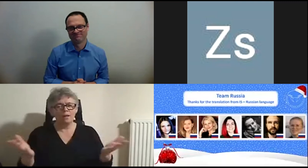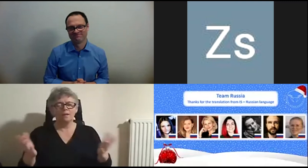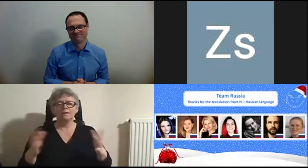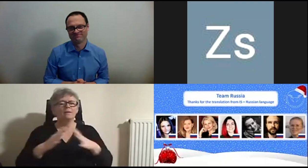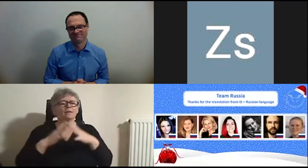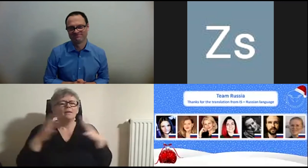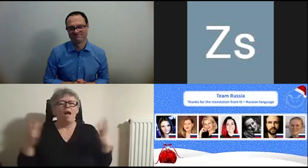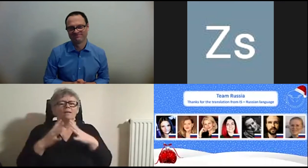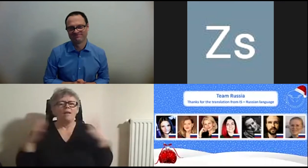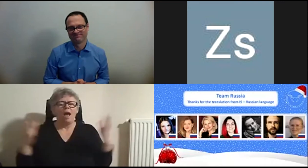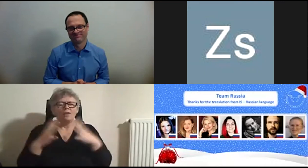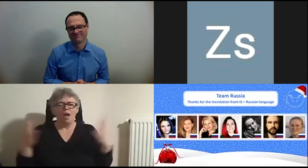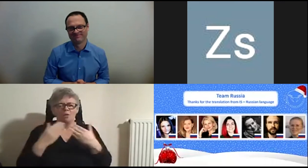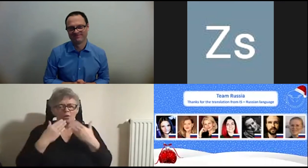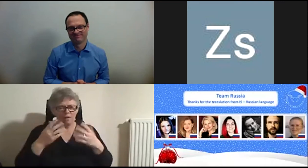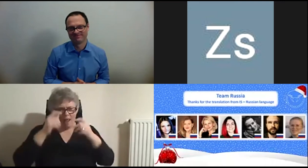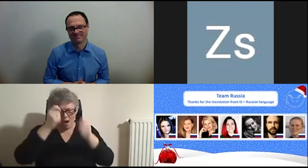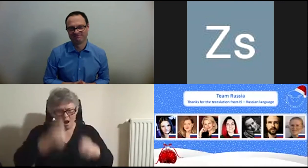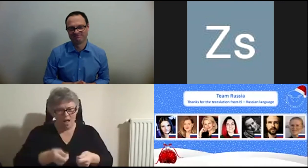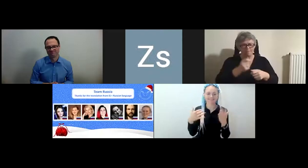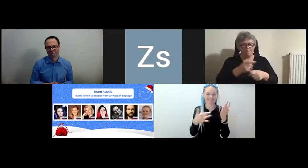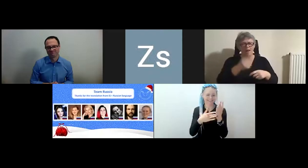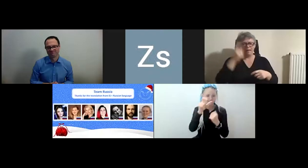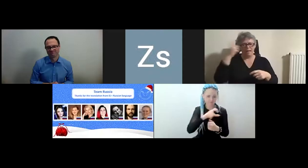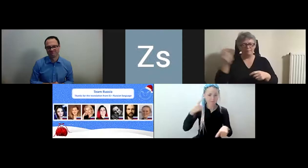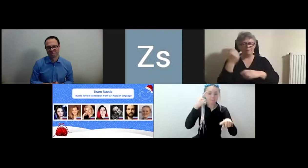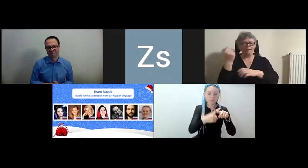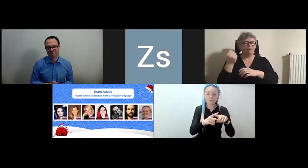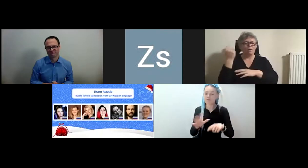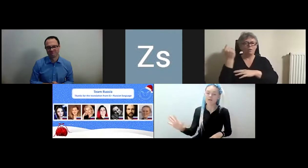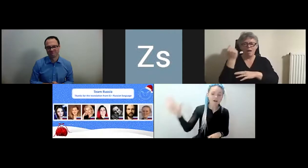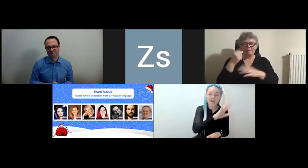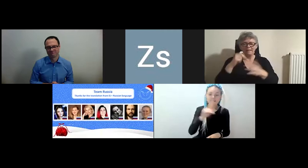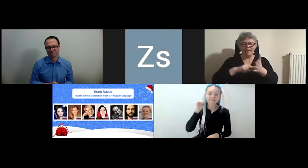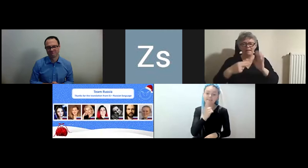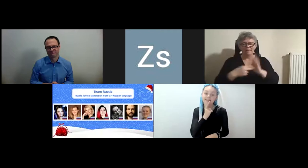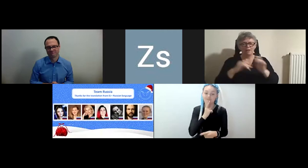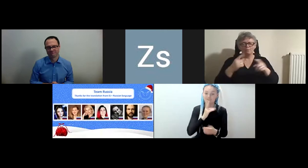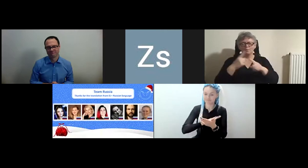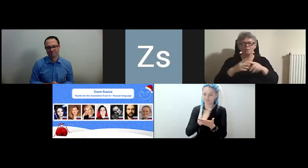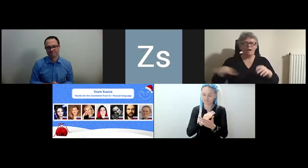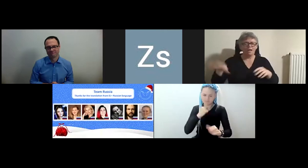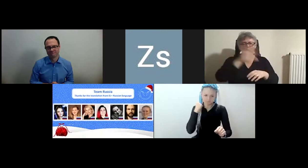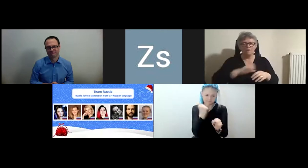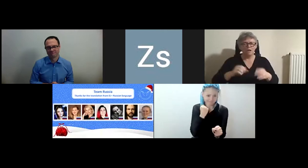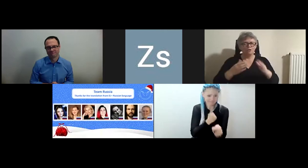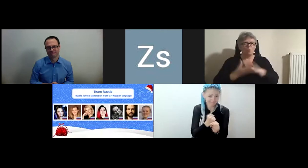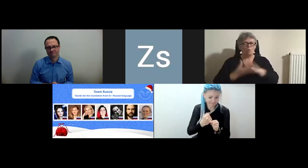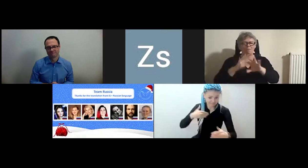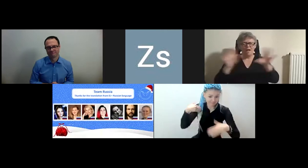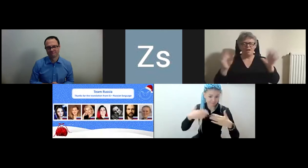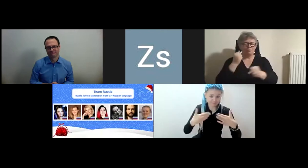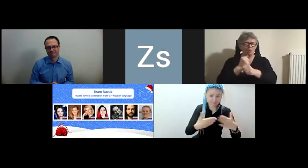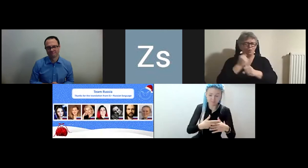We just want to say thank you so much to Dami and to all the other